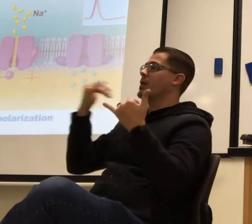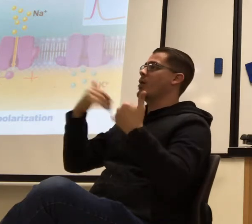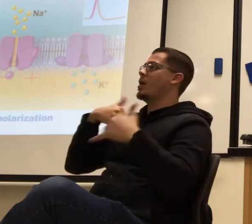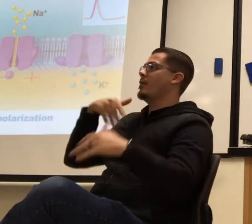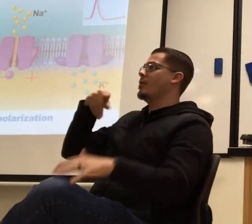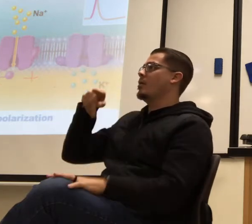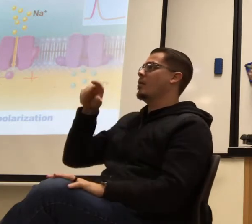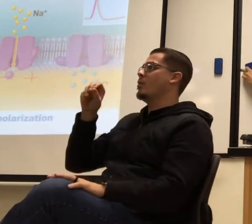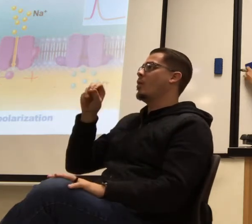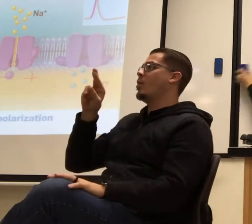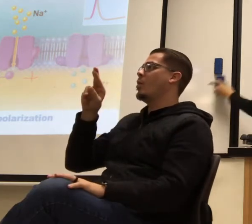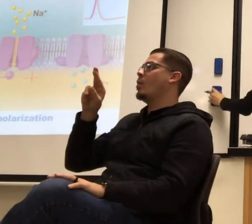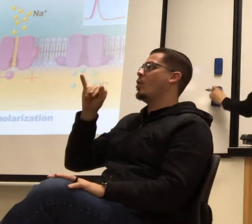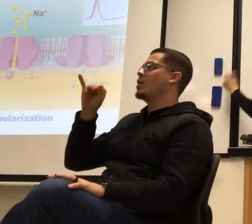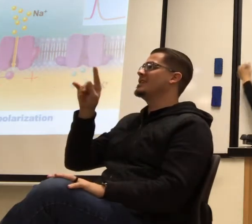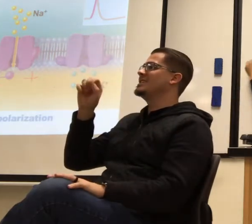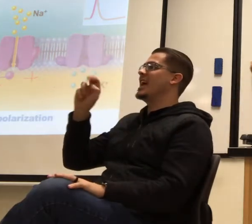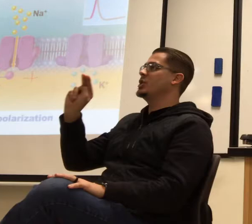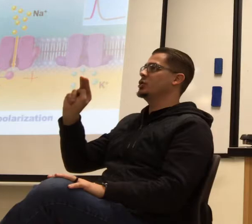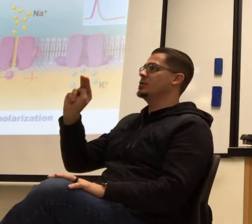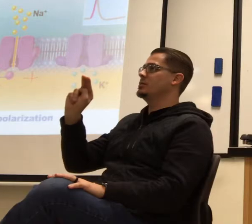Step 2.